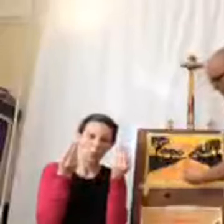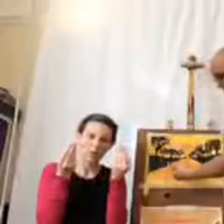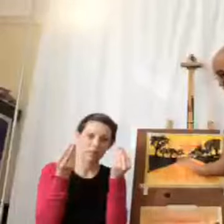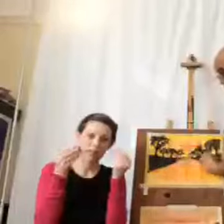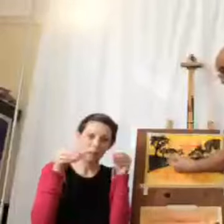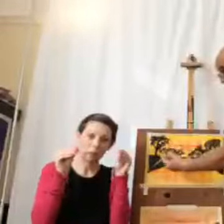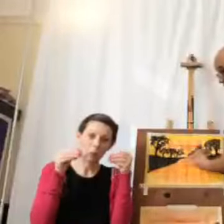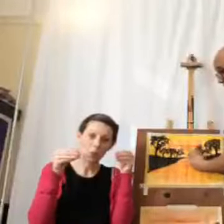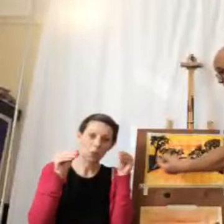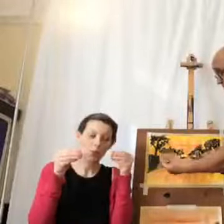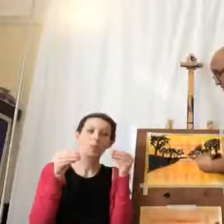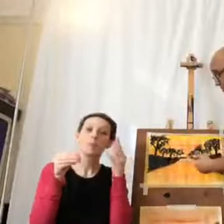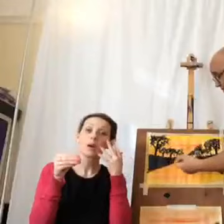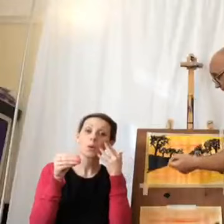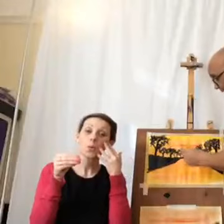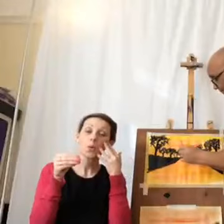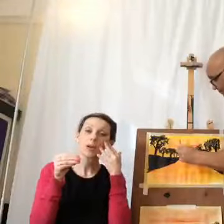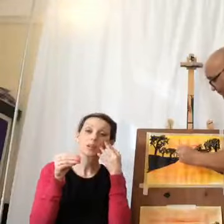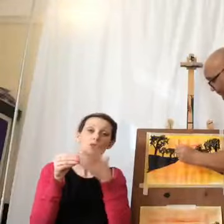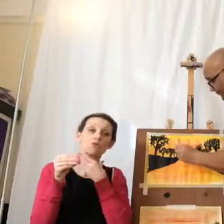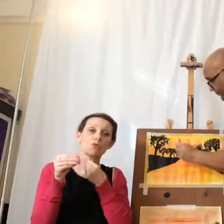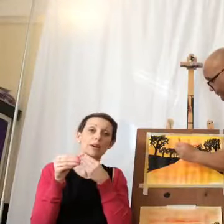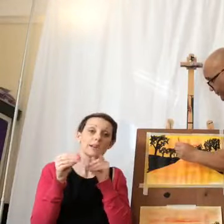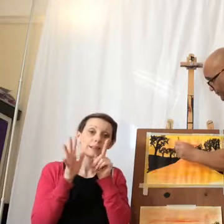wobbly, but that dry, when it dries all flat